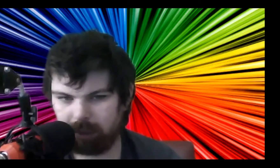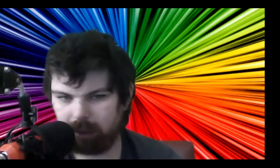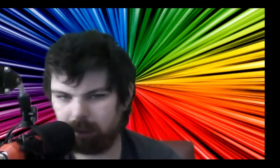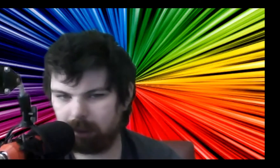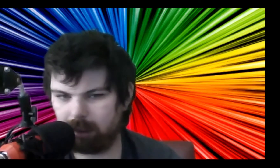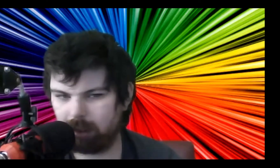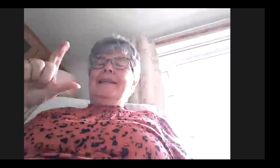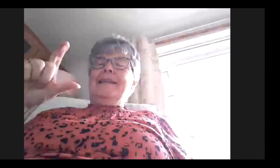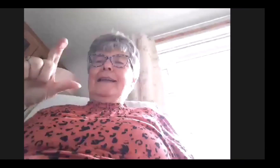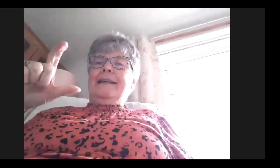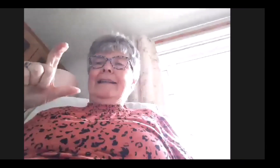See?